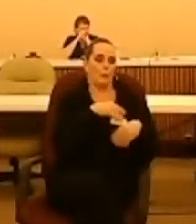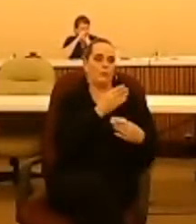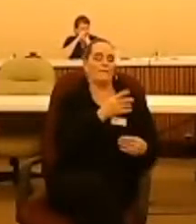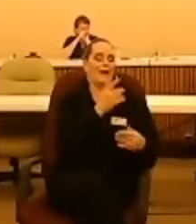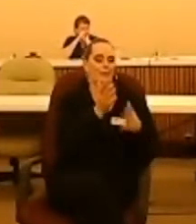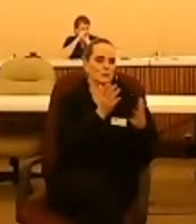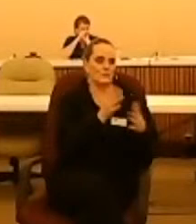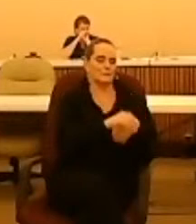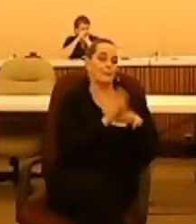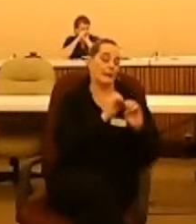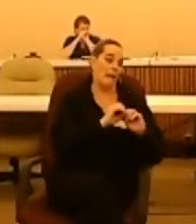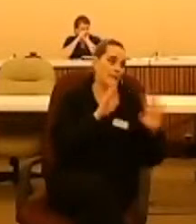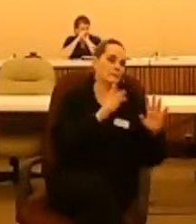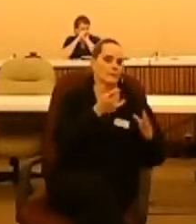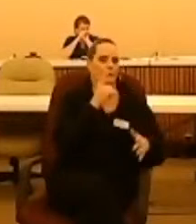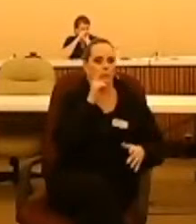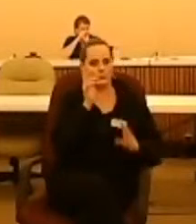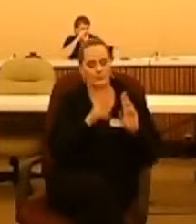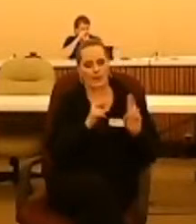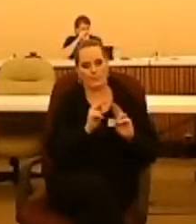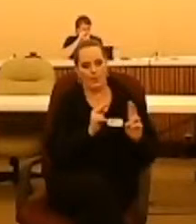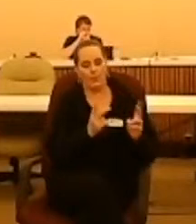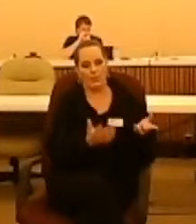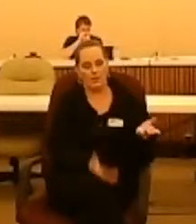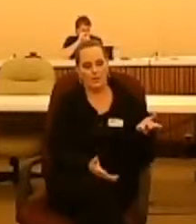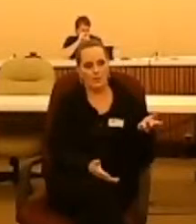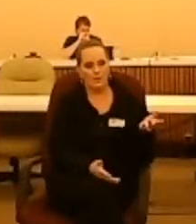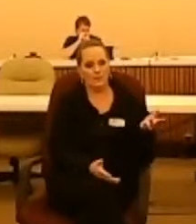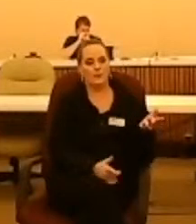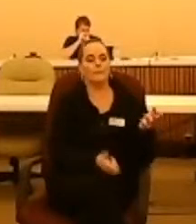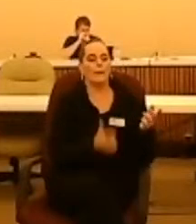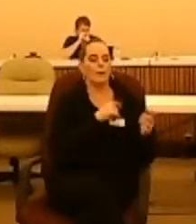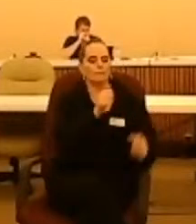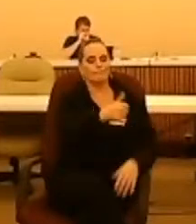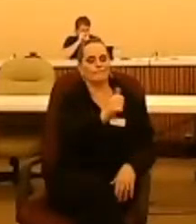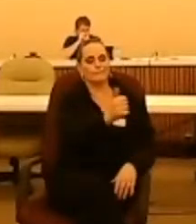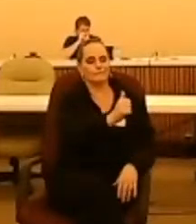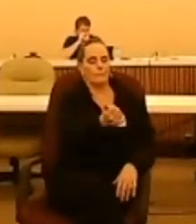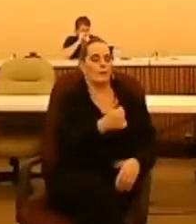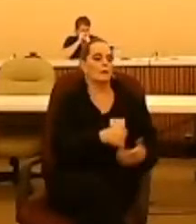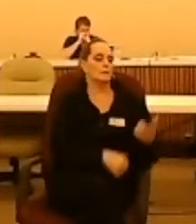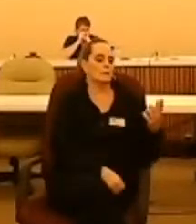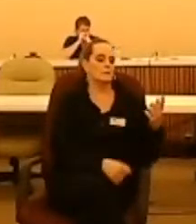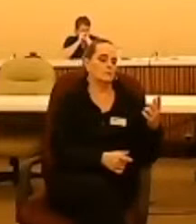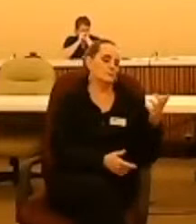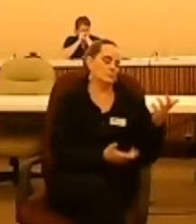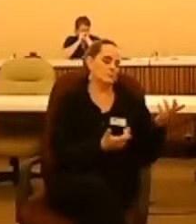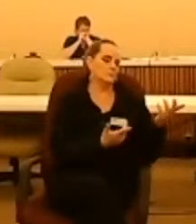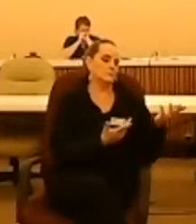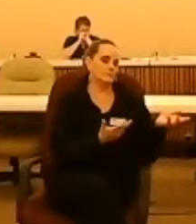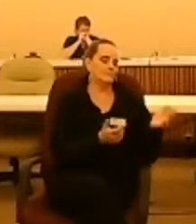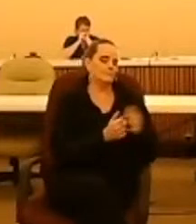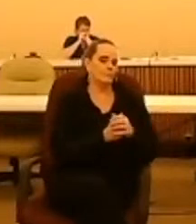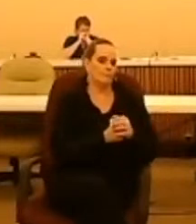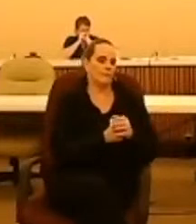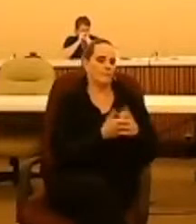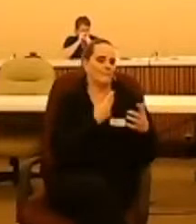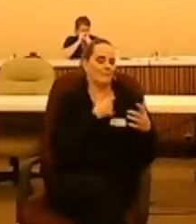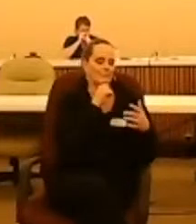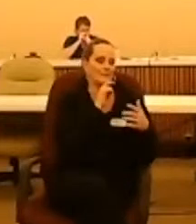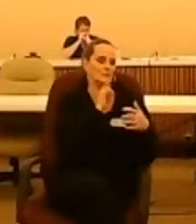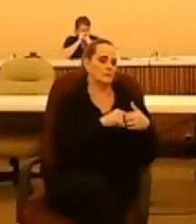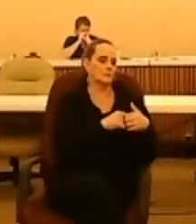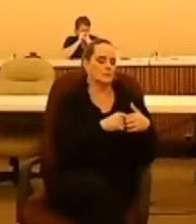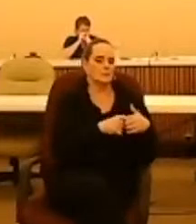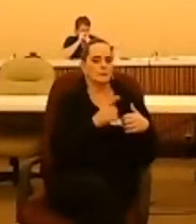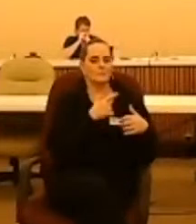because obviously there will be people that, commute to and from campus with their cars. So I'm not sure, that's